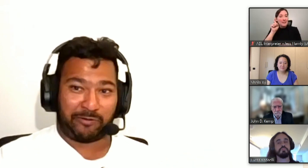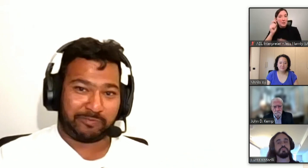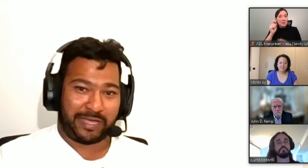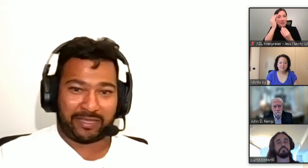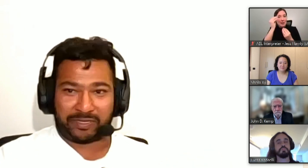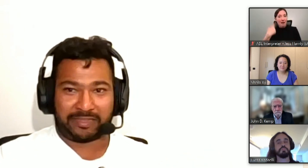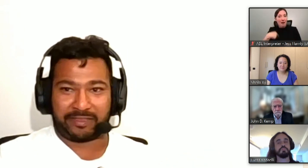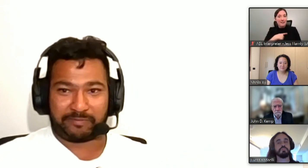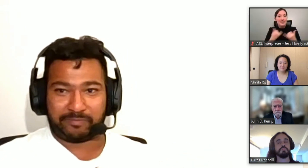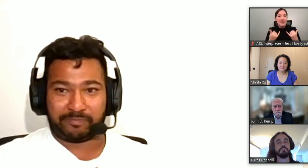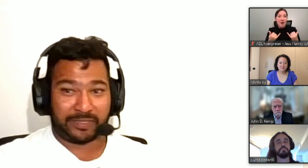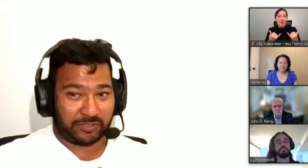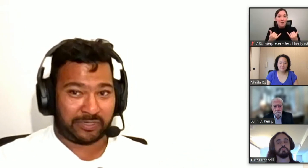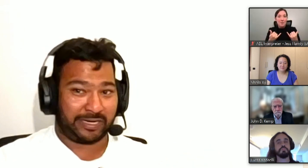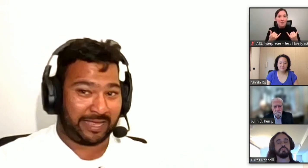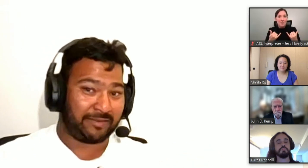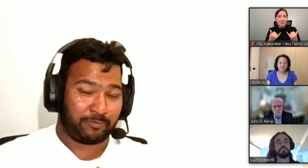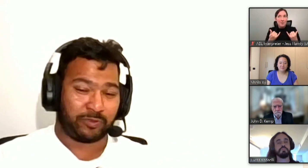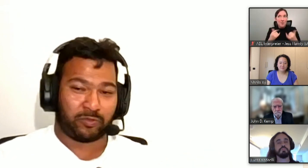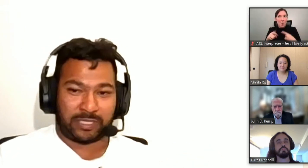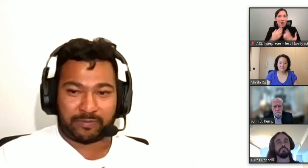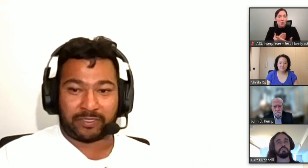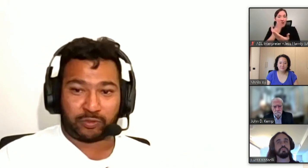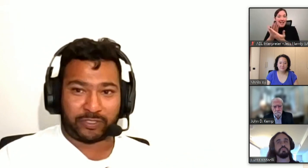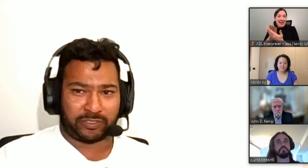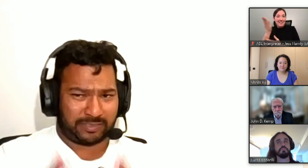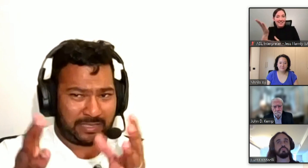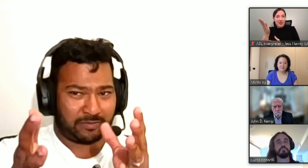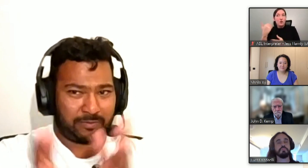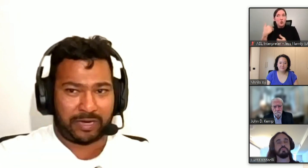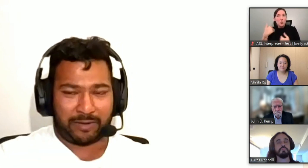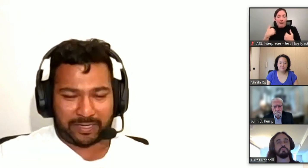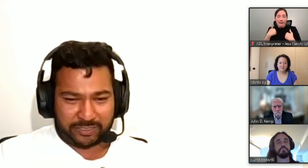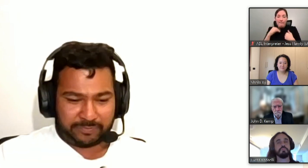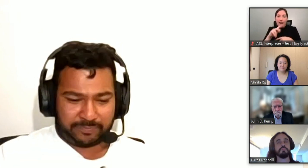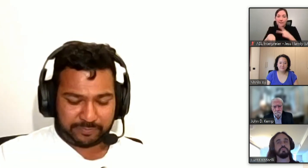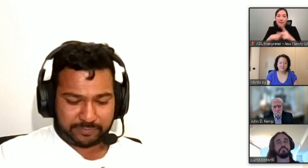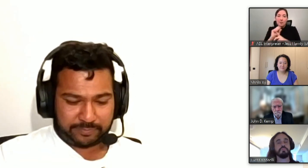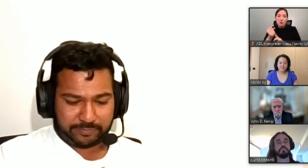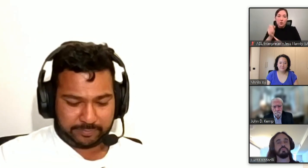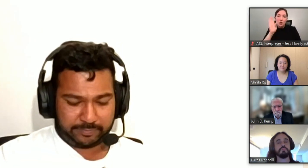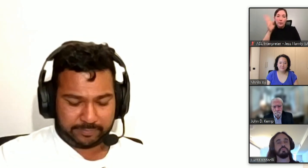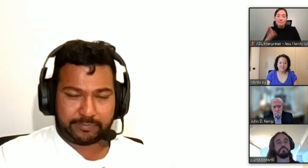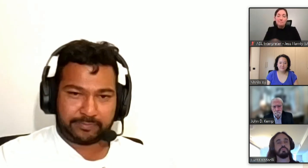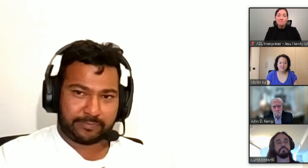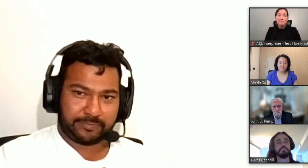about us now, as you get there, because you're gonna end up with those type of situations. And that's what I'm going to hand back to you.